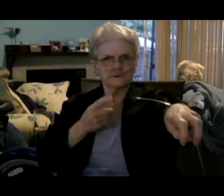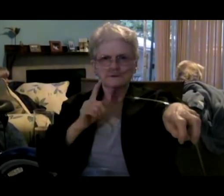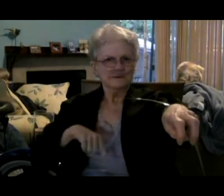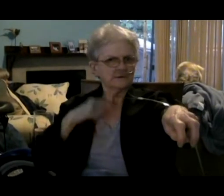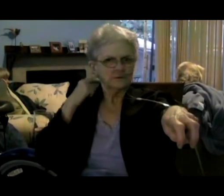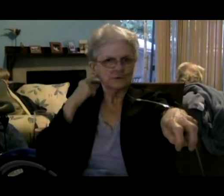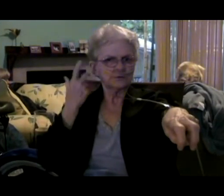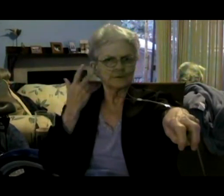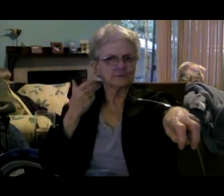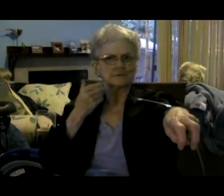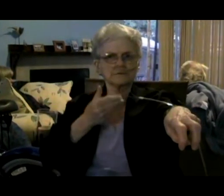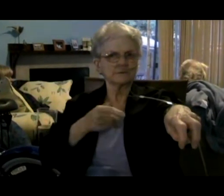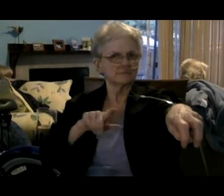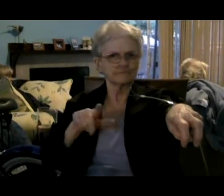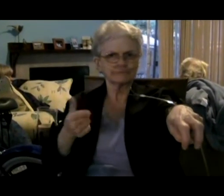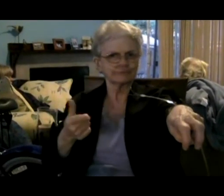and I still couldn't hear him.